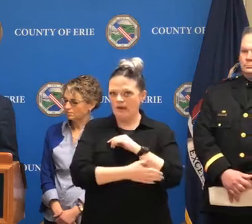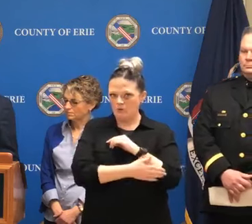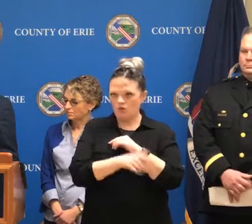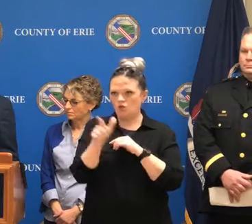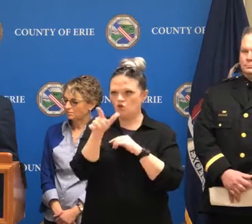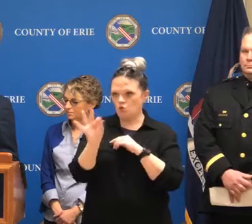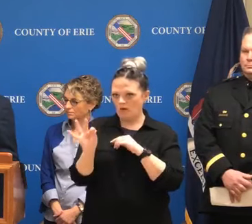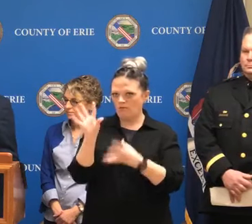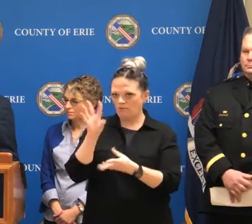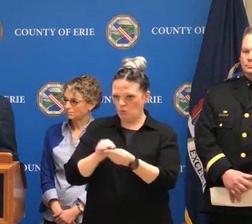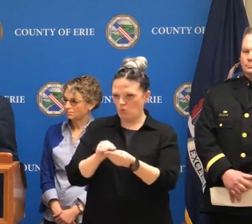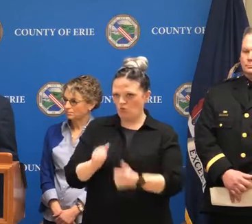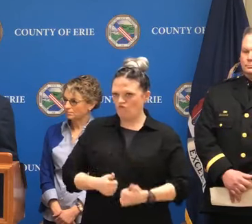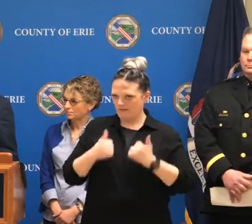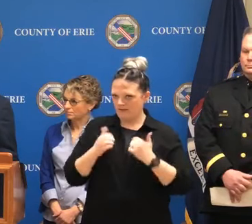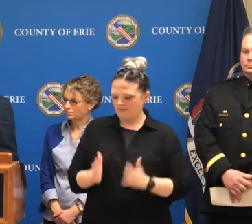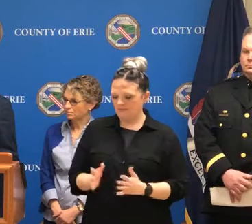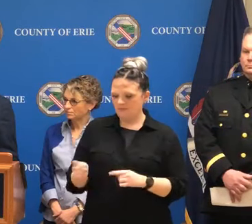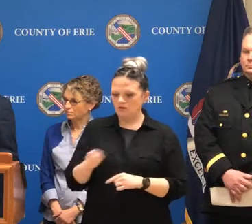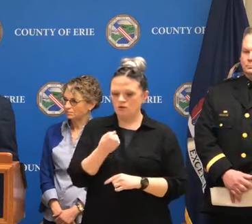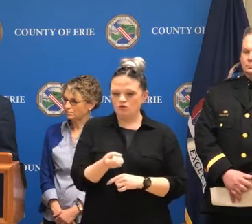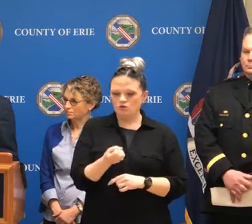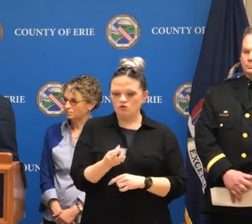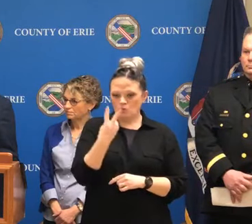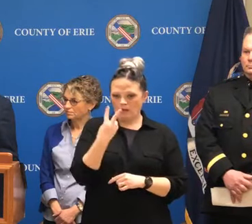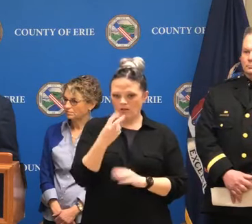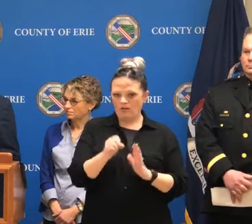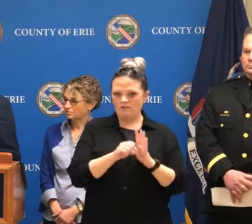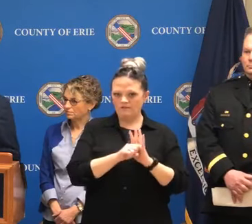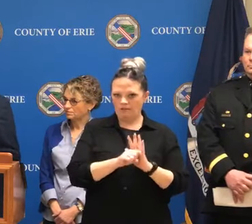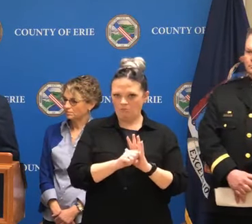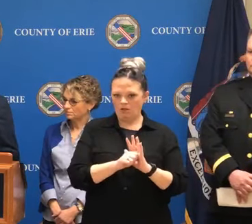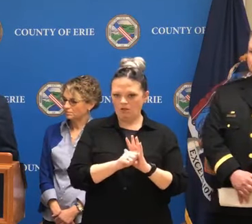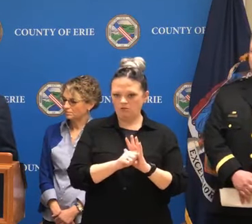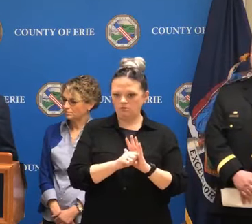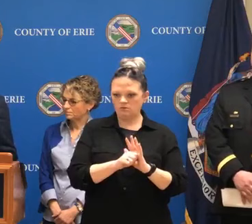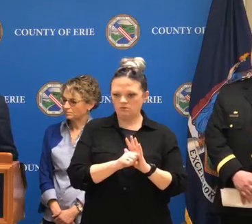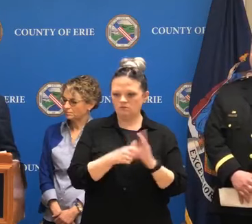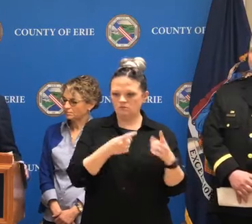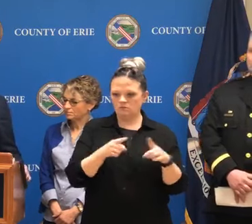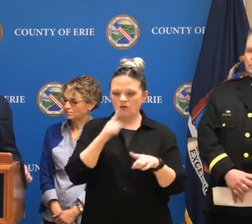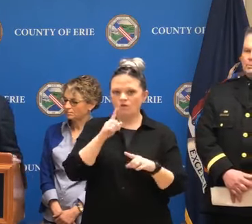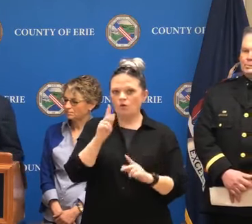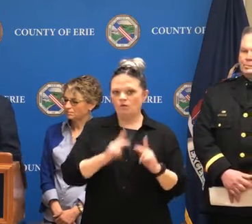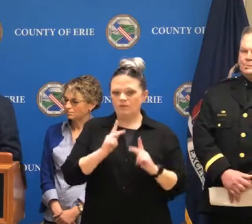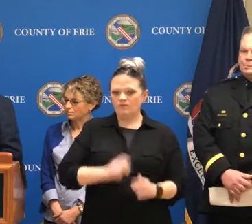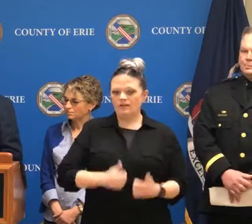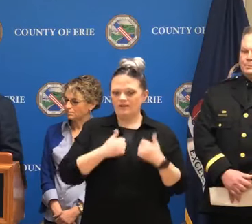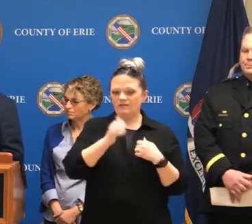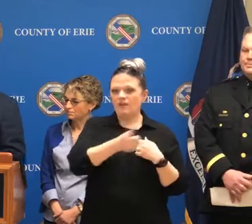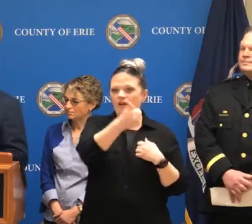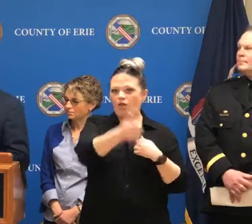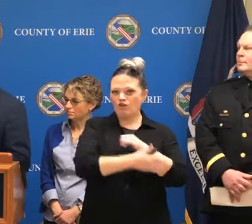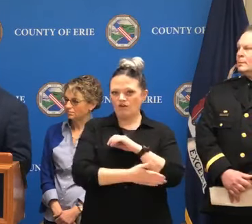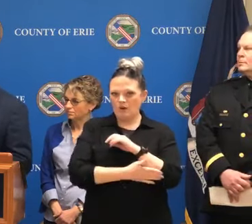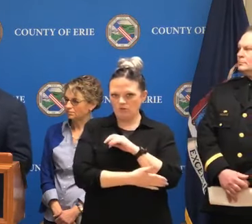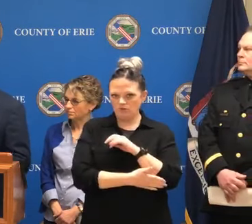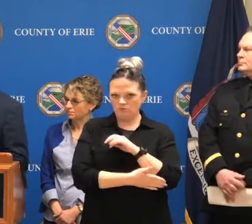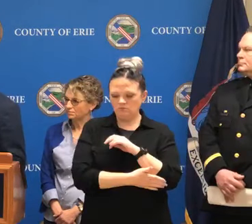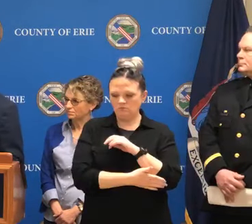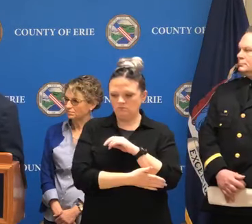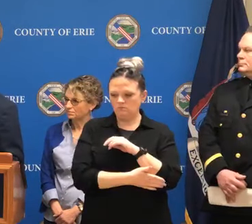29 residents. And 12 samples were conducted for individuals that reside in other counties.